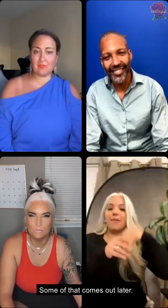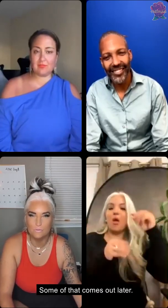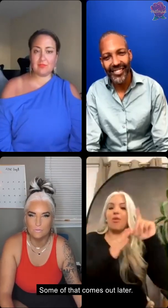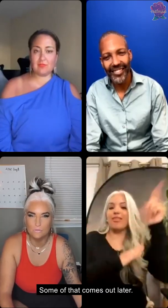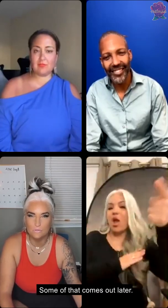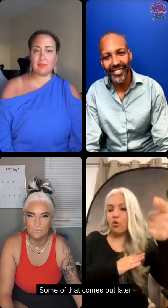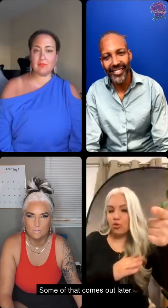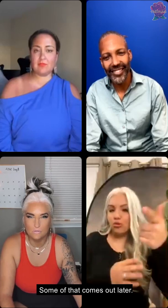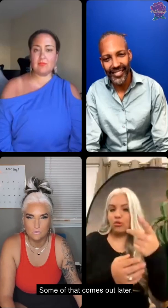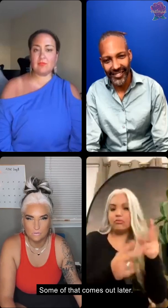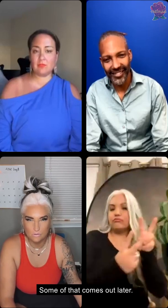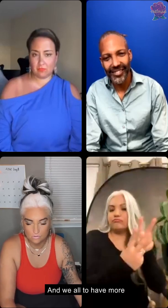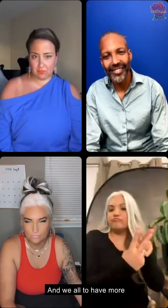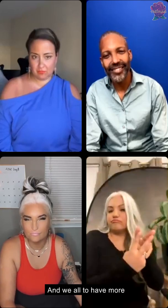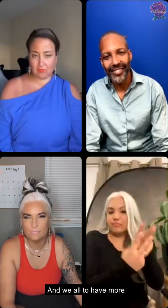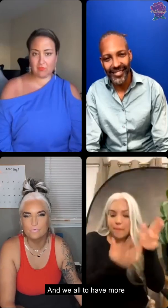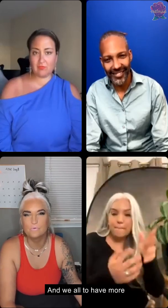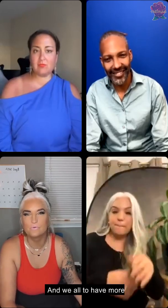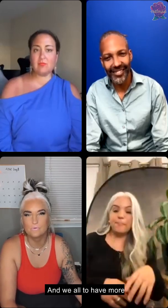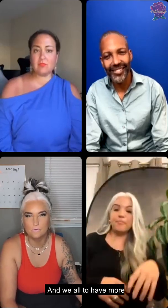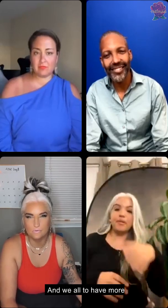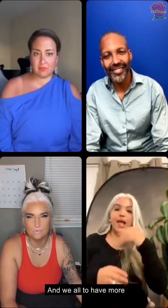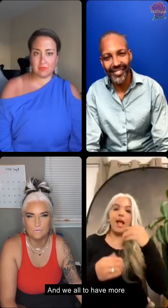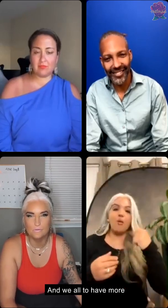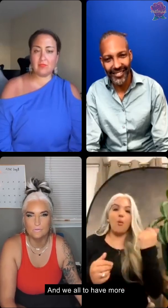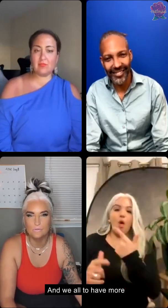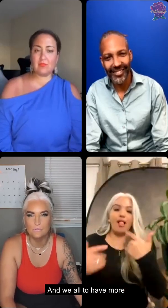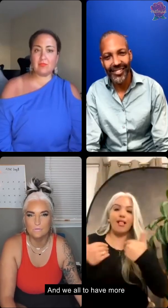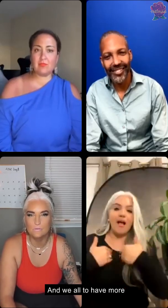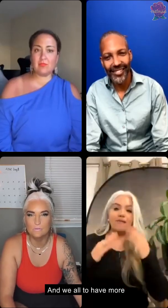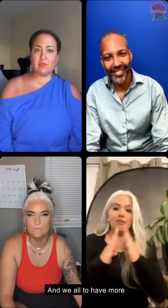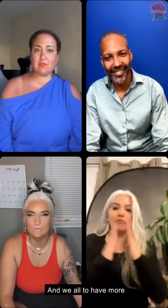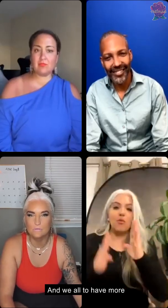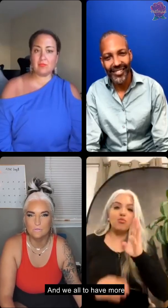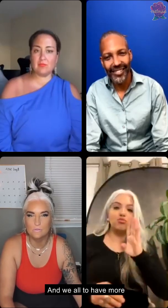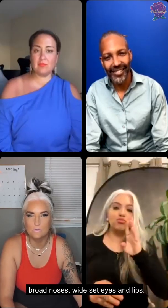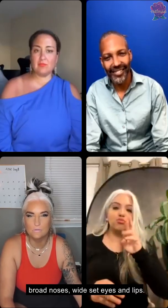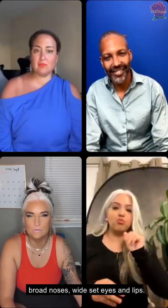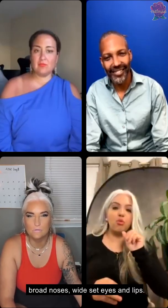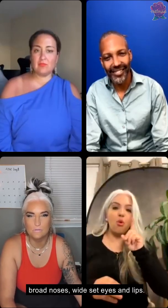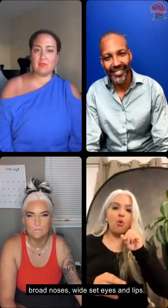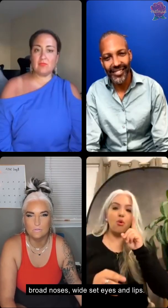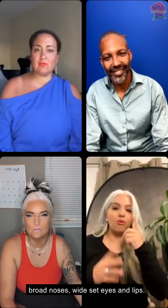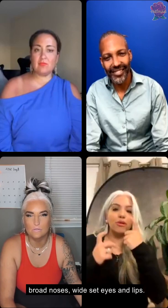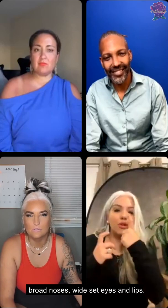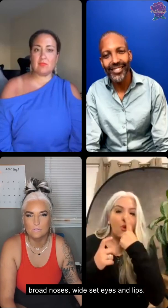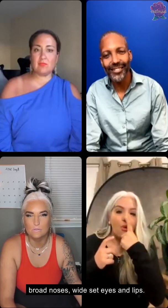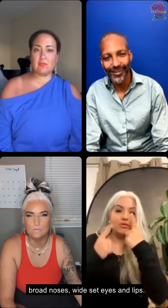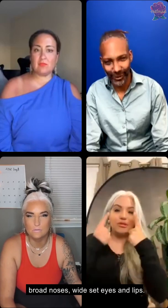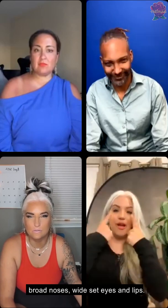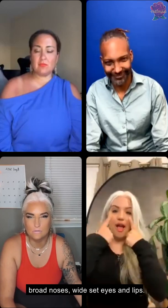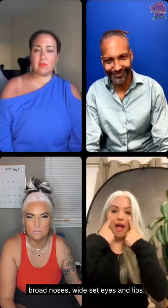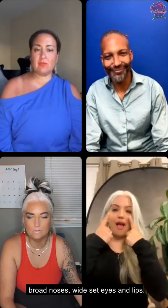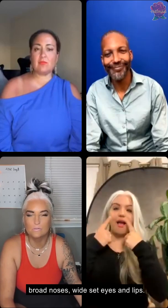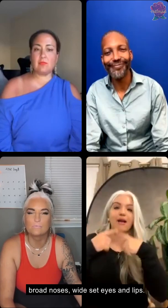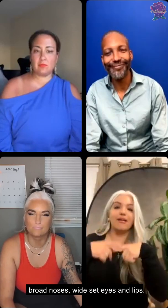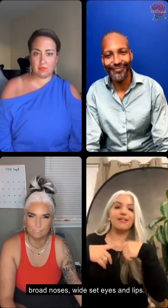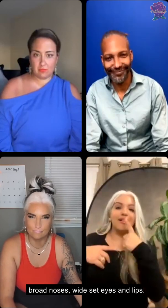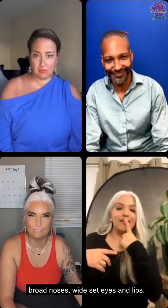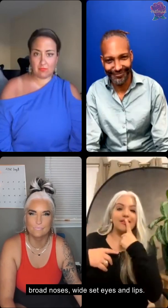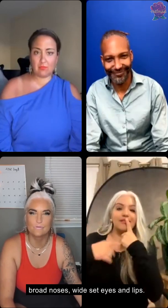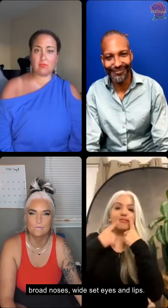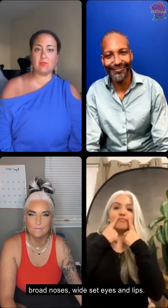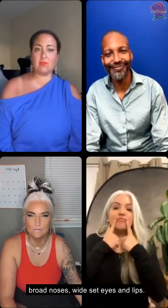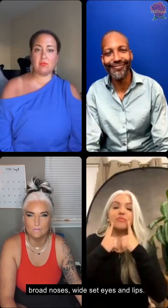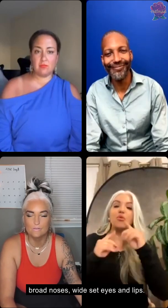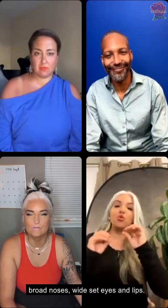of that comes out later. And we all do have more broad noses, wide set eyes,